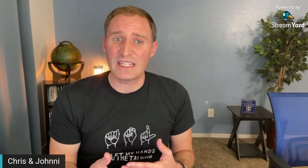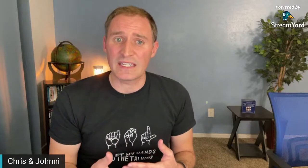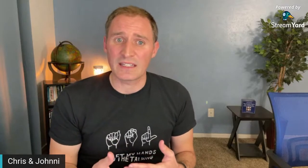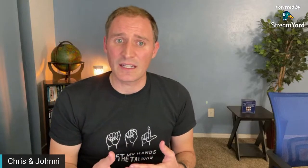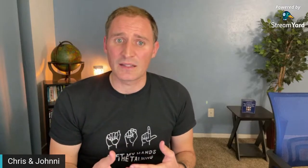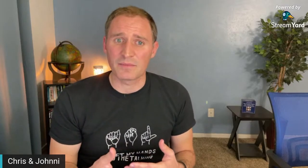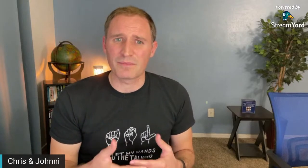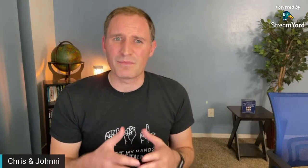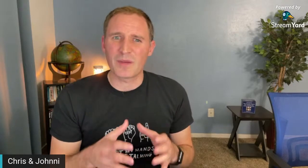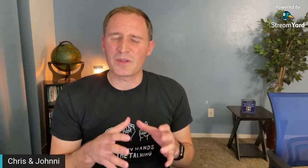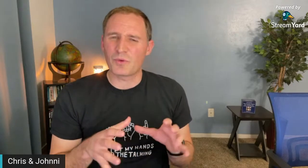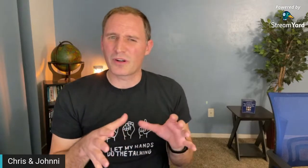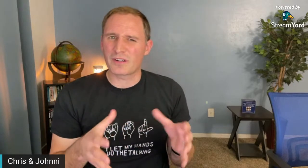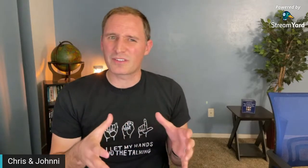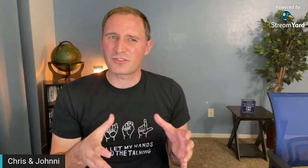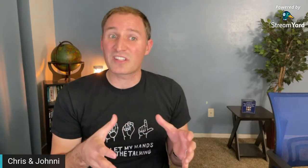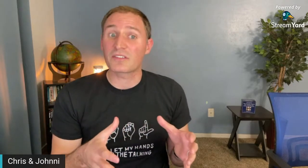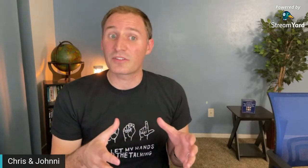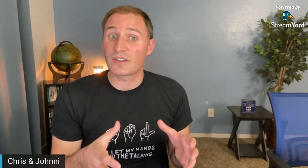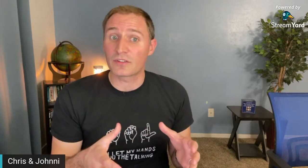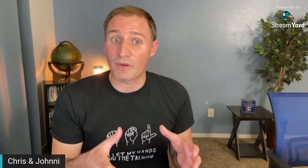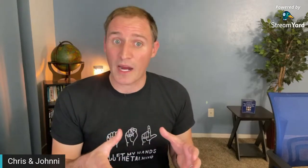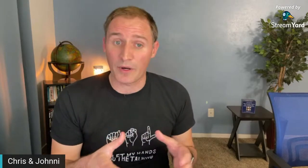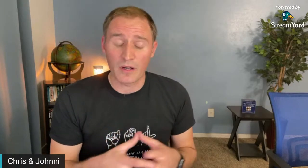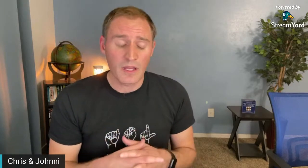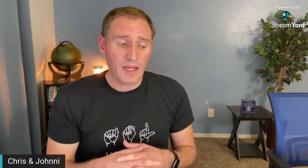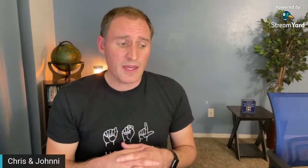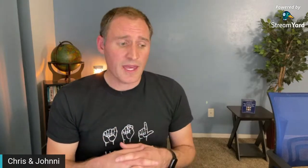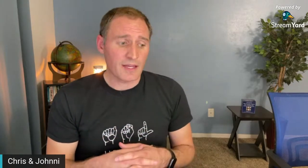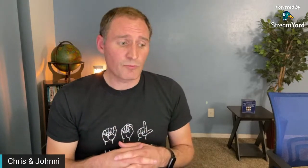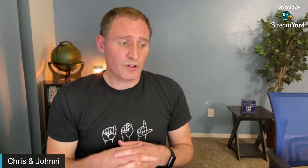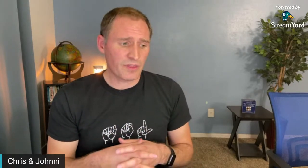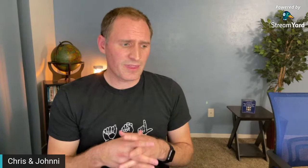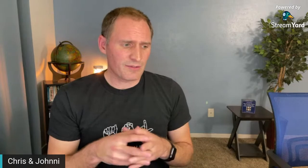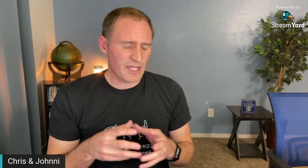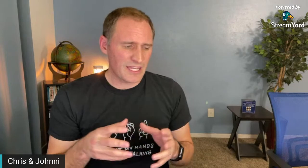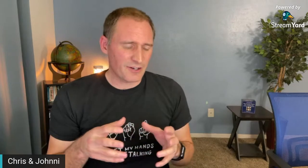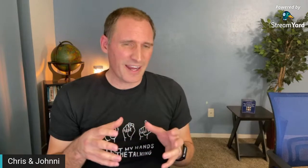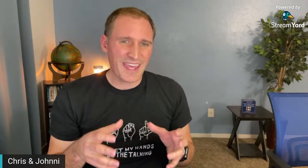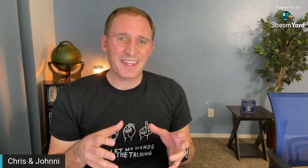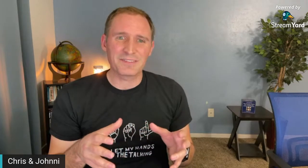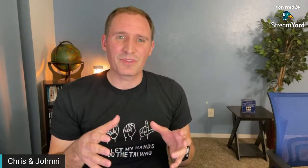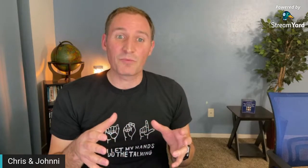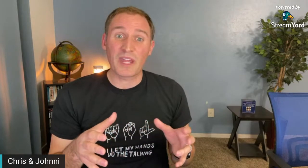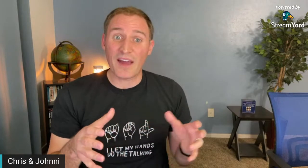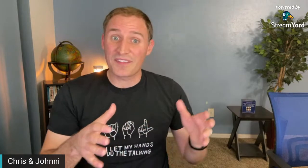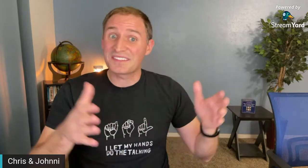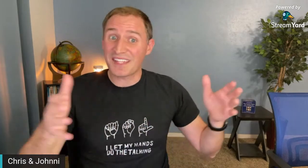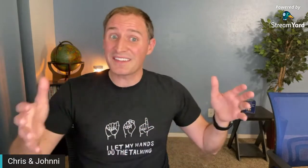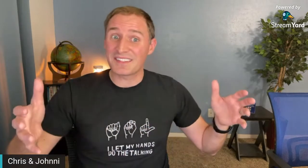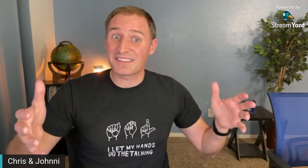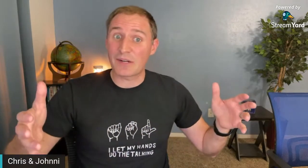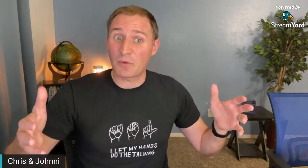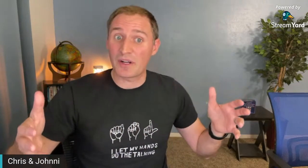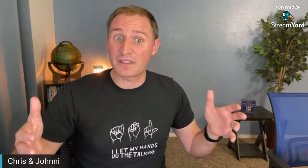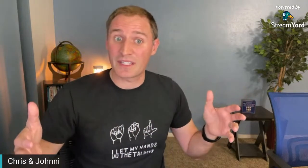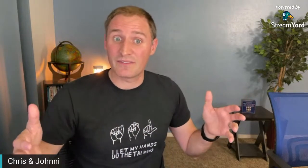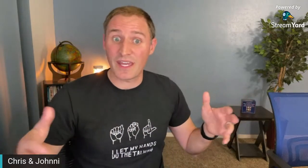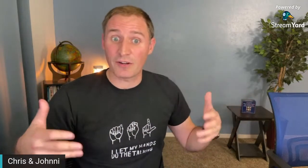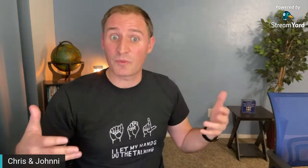it. Maybe we're just learning the grammar, and we're in our heads, we have this sentence that we want to convey or we